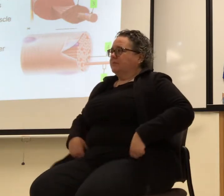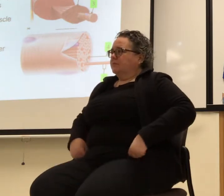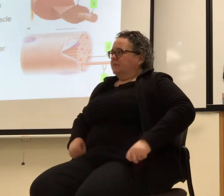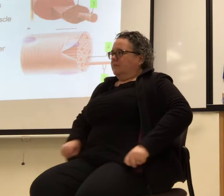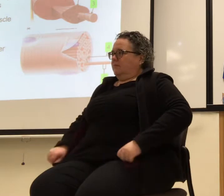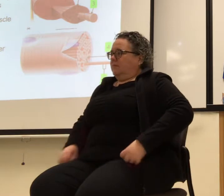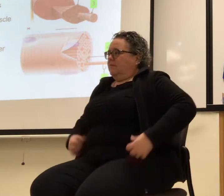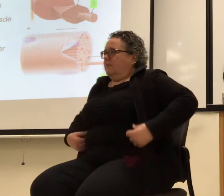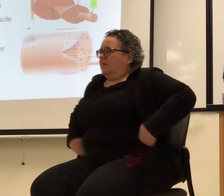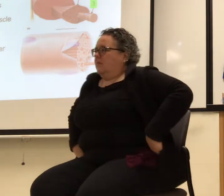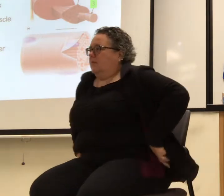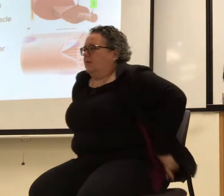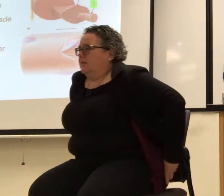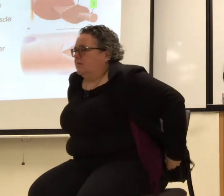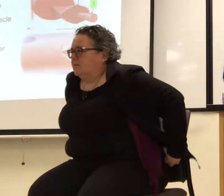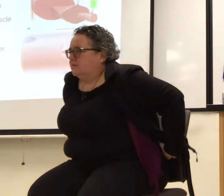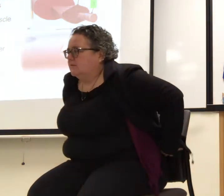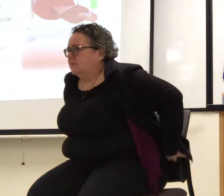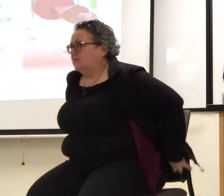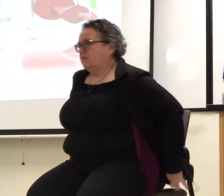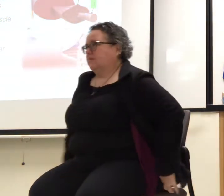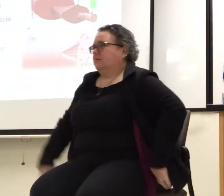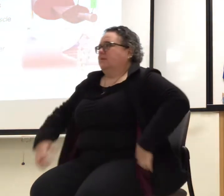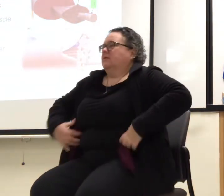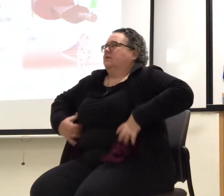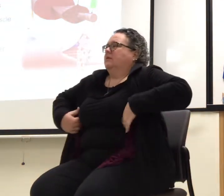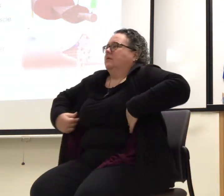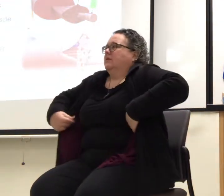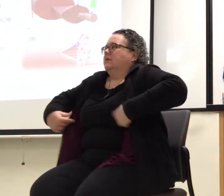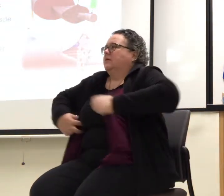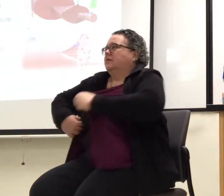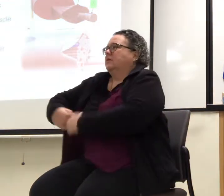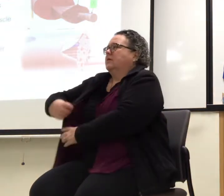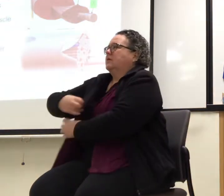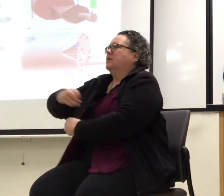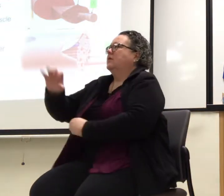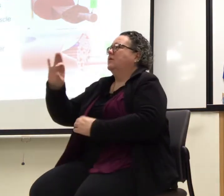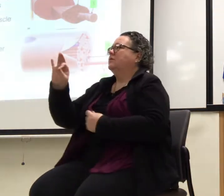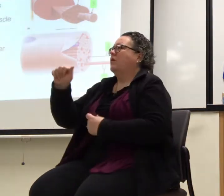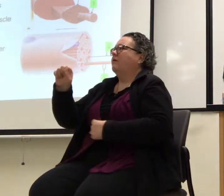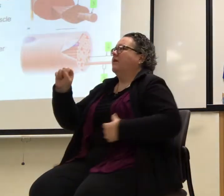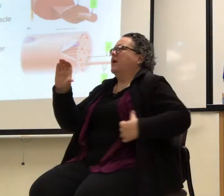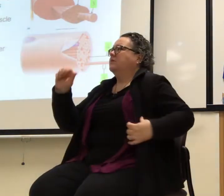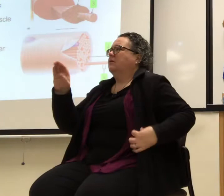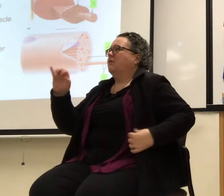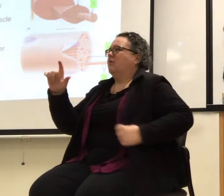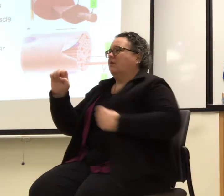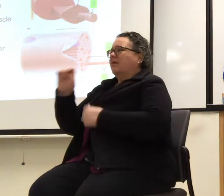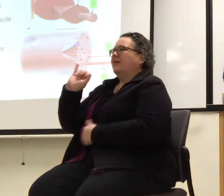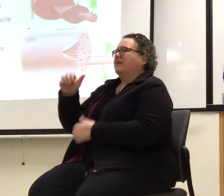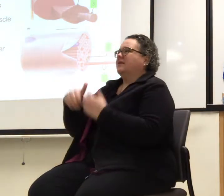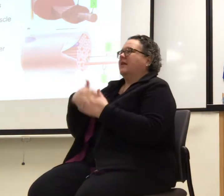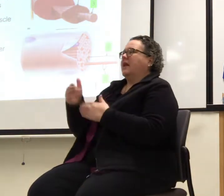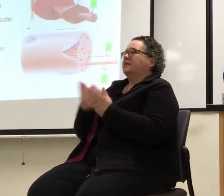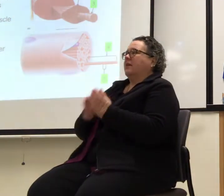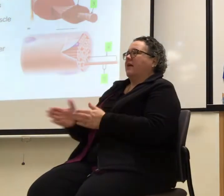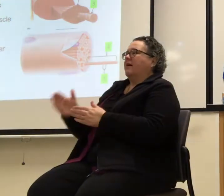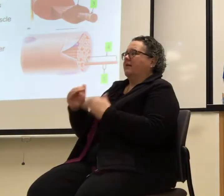fascicles. So the fascicle is kind of like the next level of organization, the next structural unit.